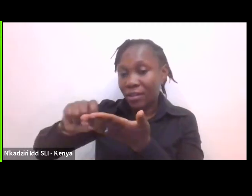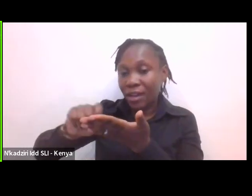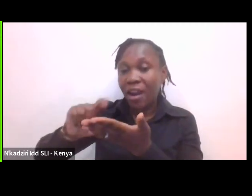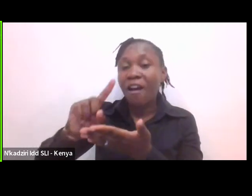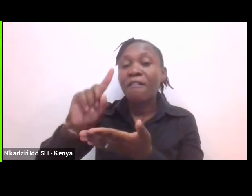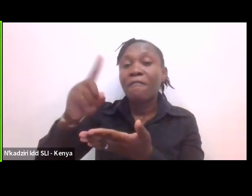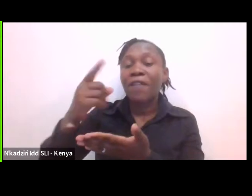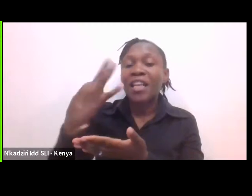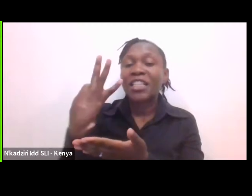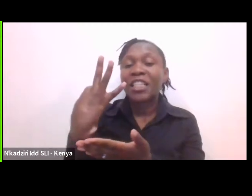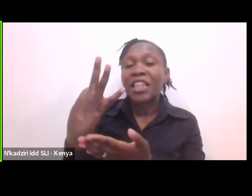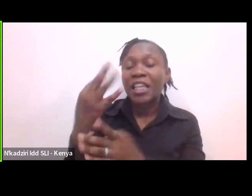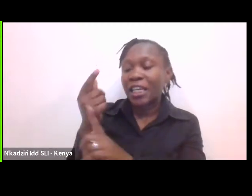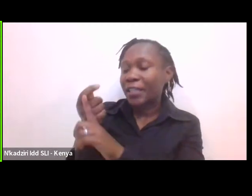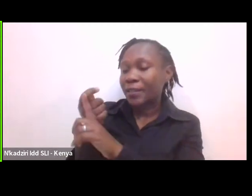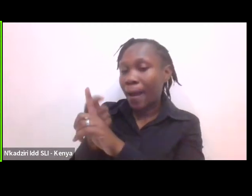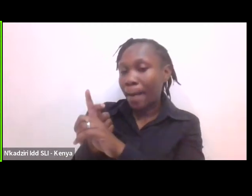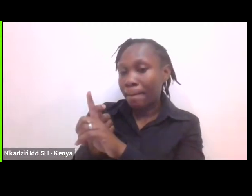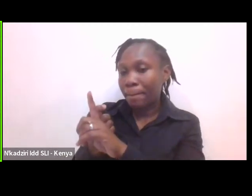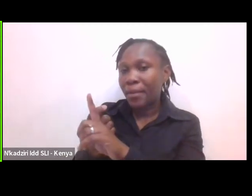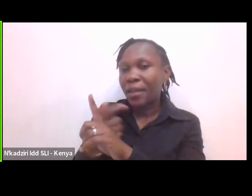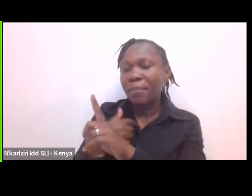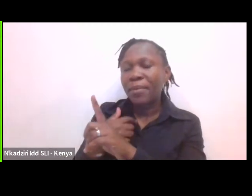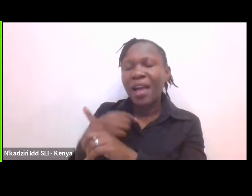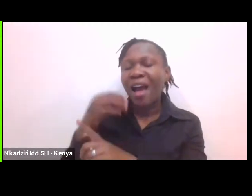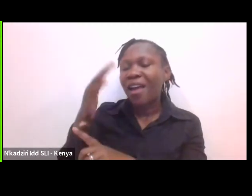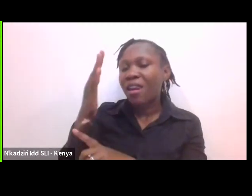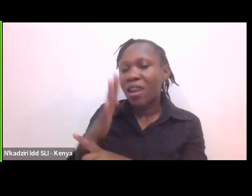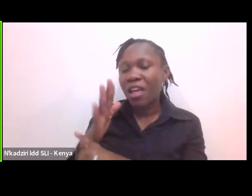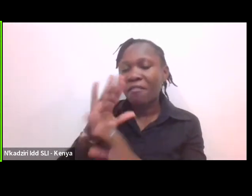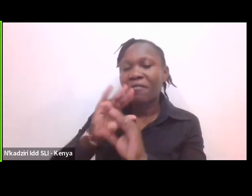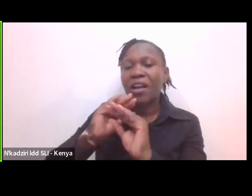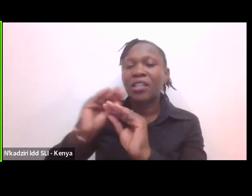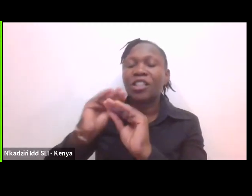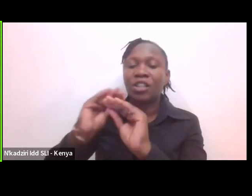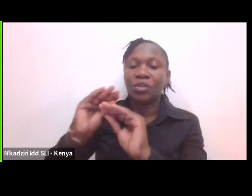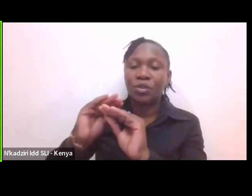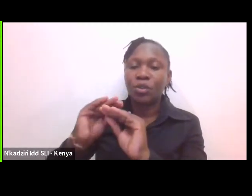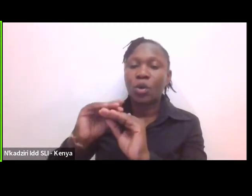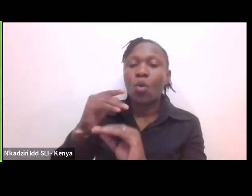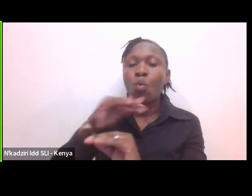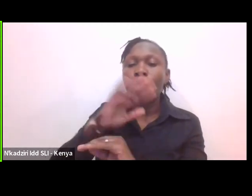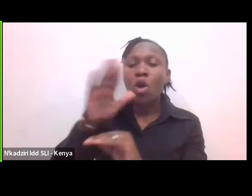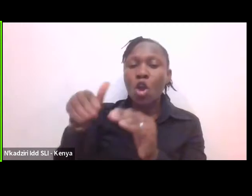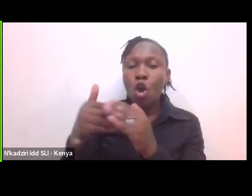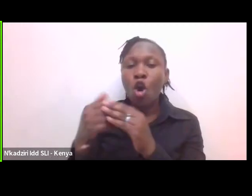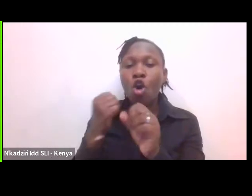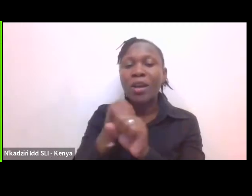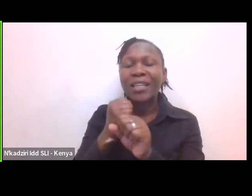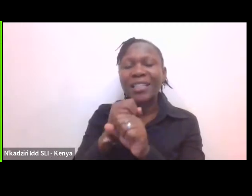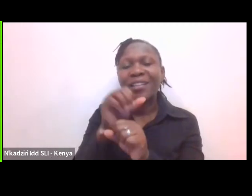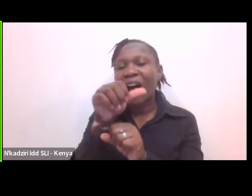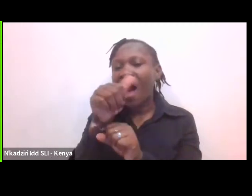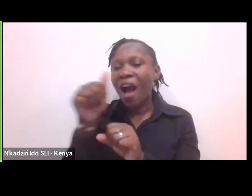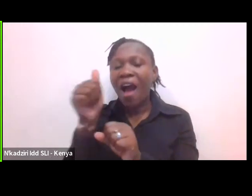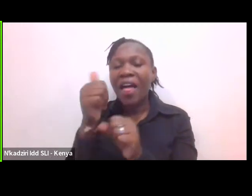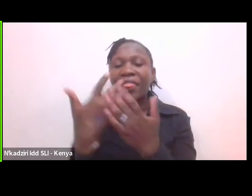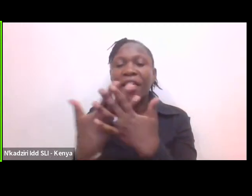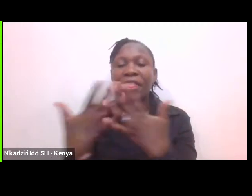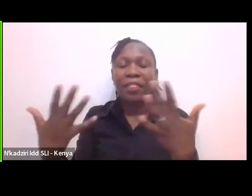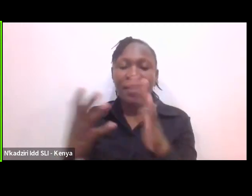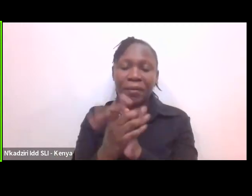study, I never touched them. We did totally other stuff. Fun, apparently